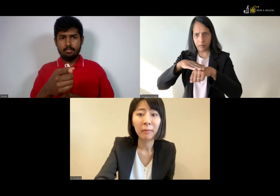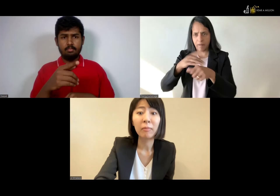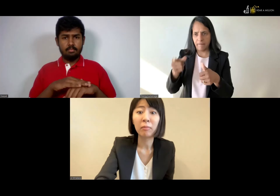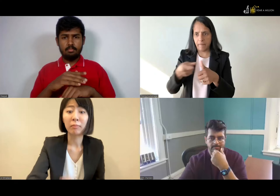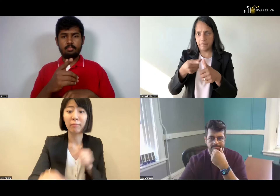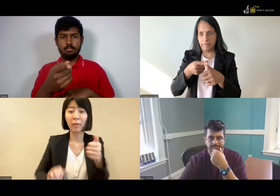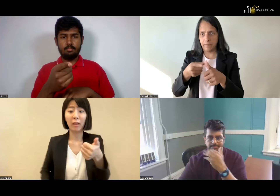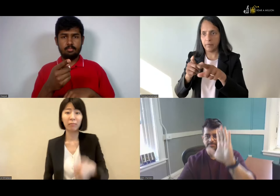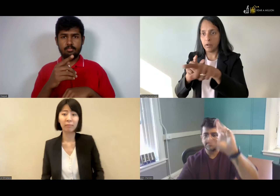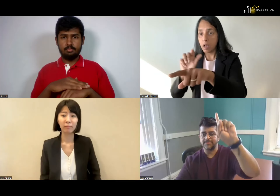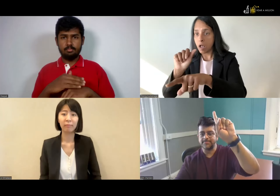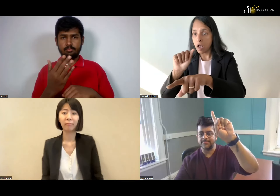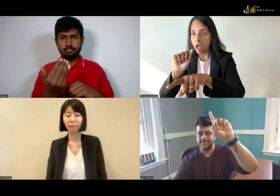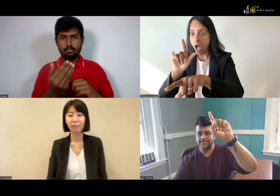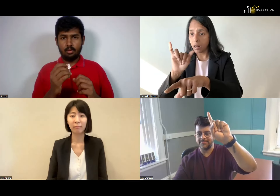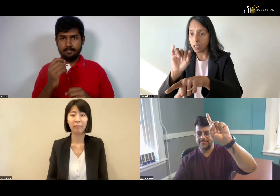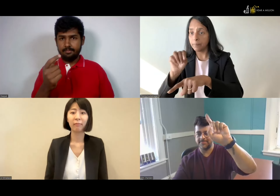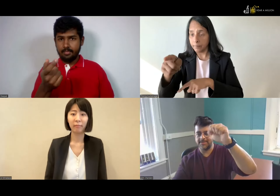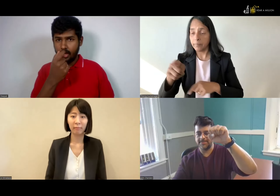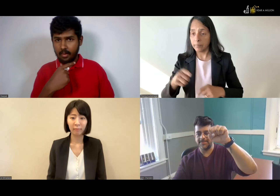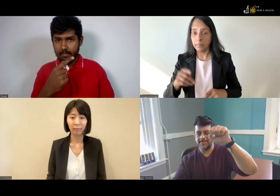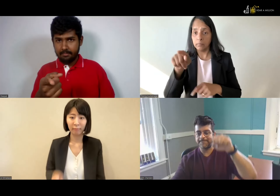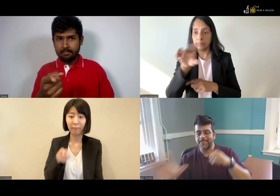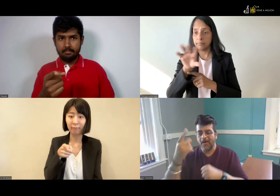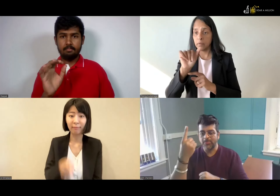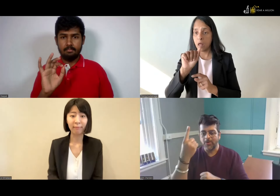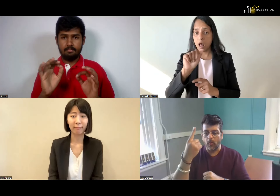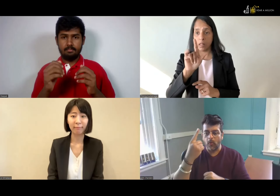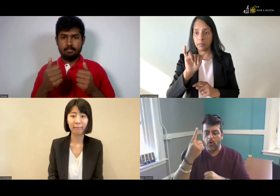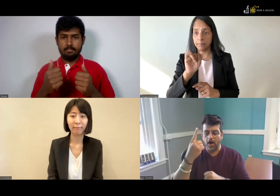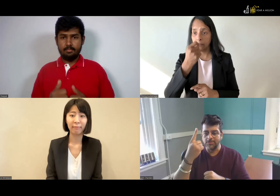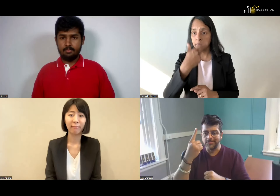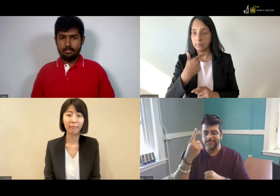Okay, I would like to ask you something. Hey, hold on. Yes, Dr. Alim here.